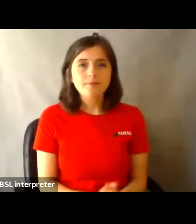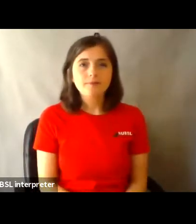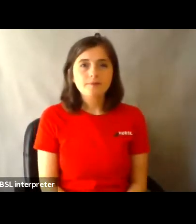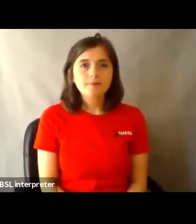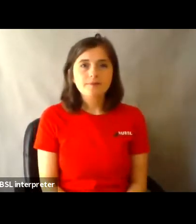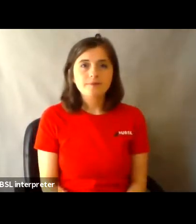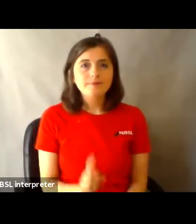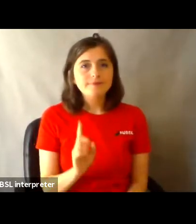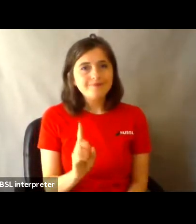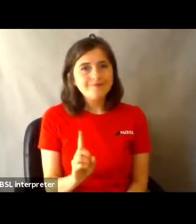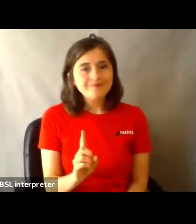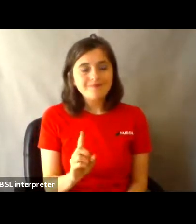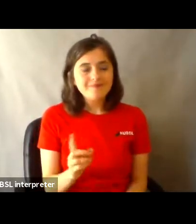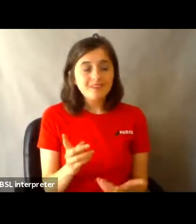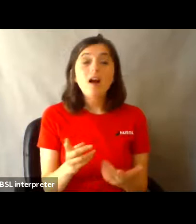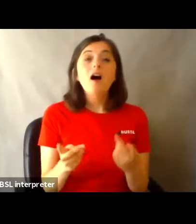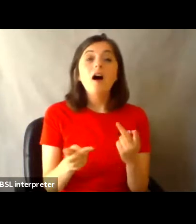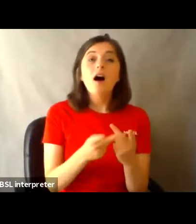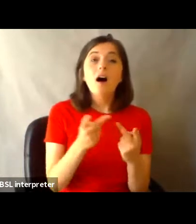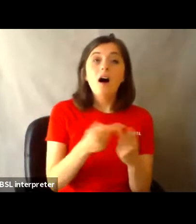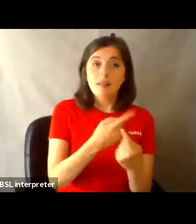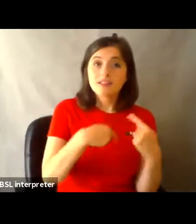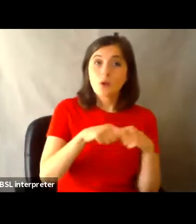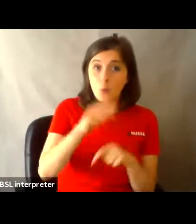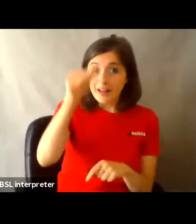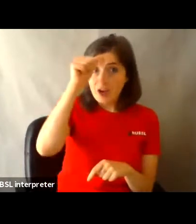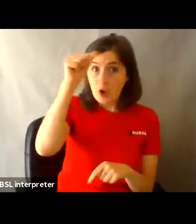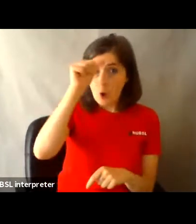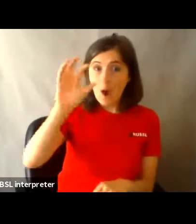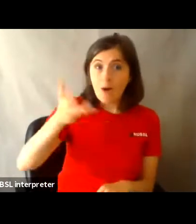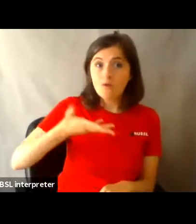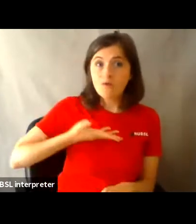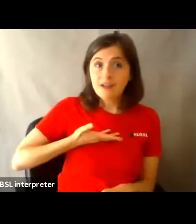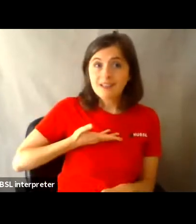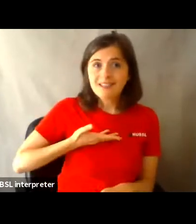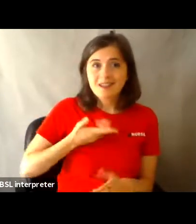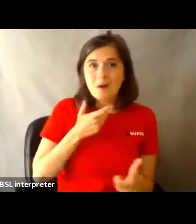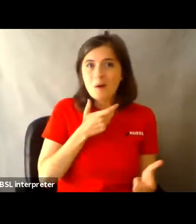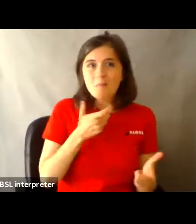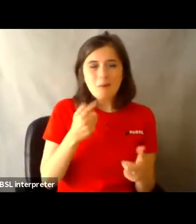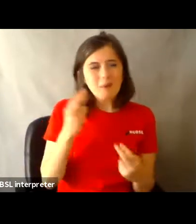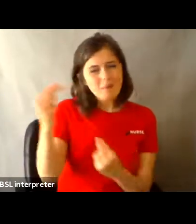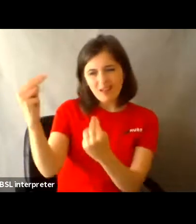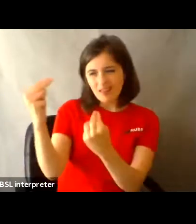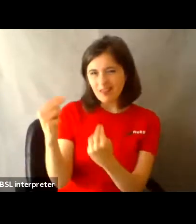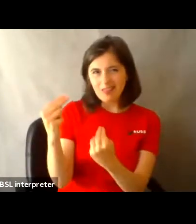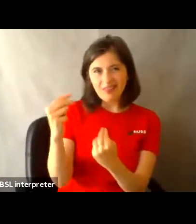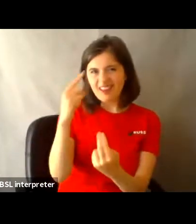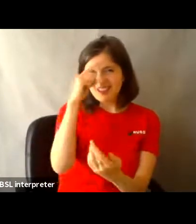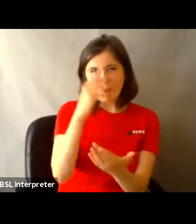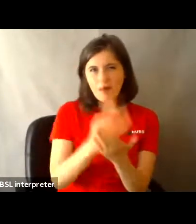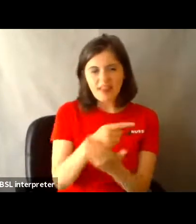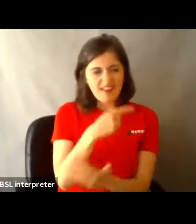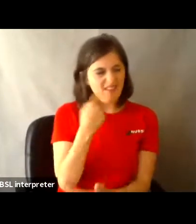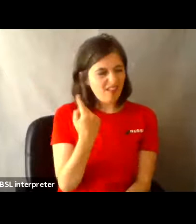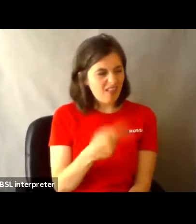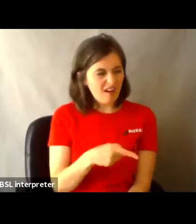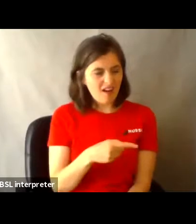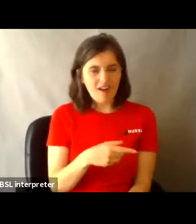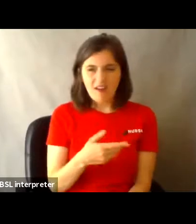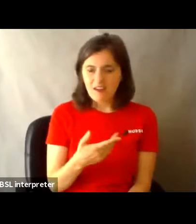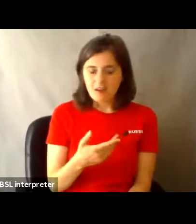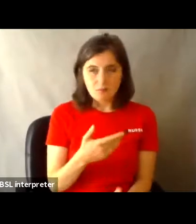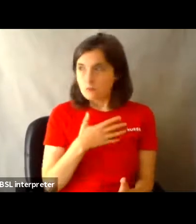However, even those of us who are aware of our rights face disbelief and skepticism from those around us. At the